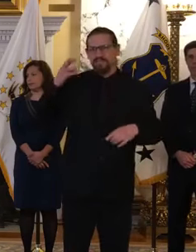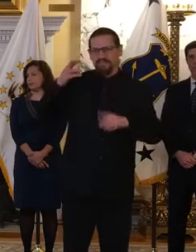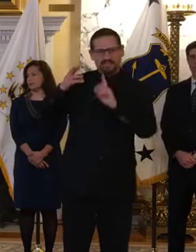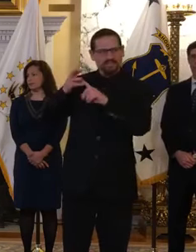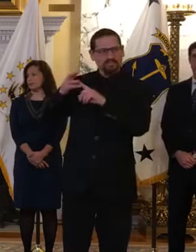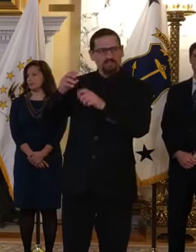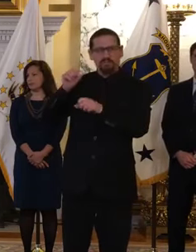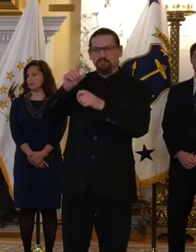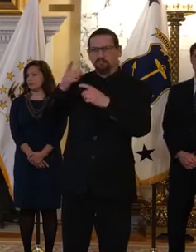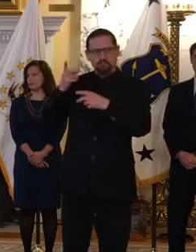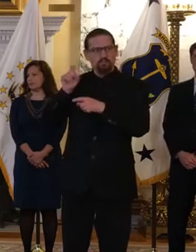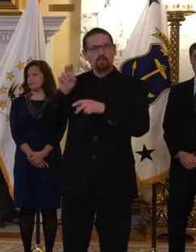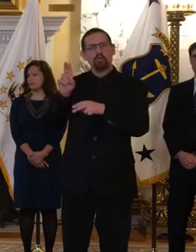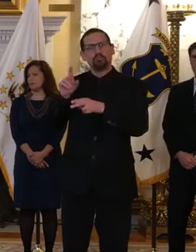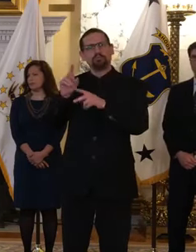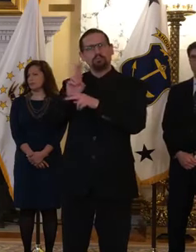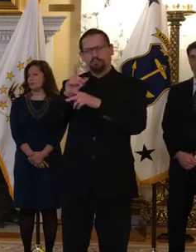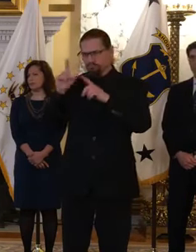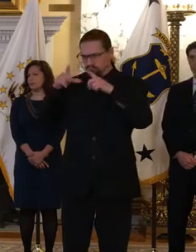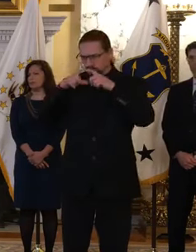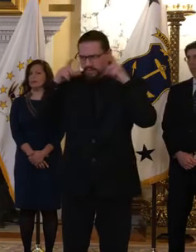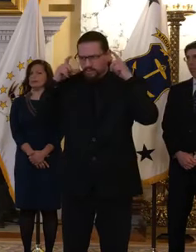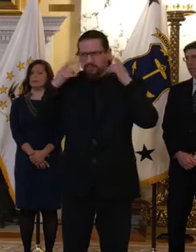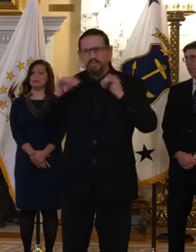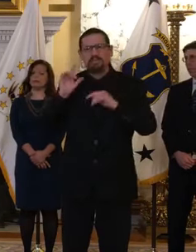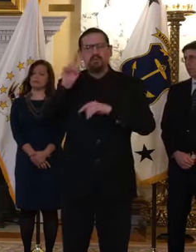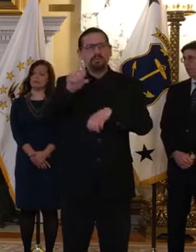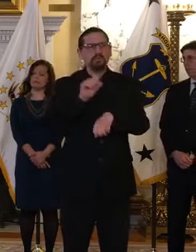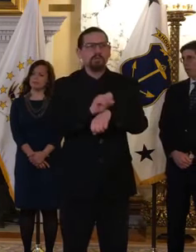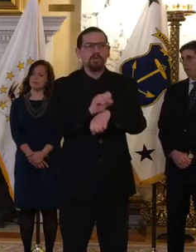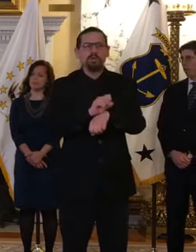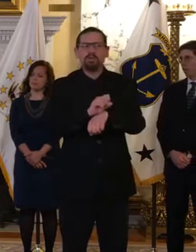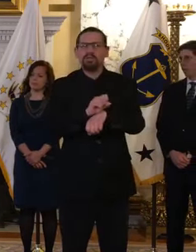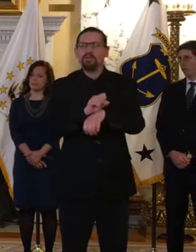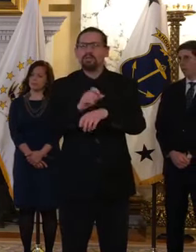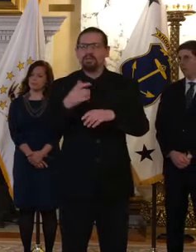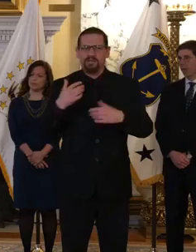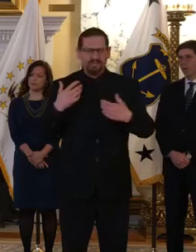show symptoms. Does this conflict or align with your messaging?